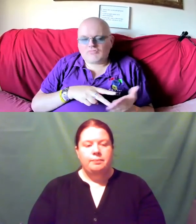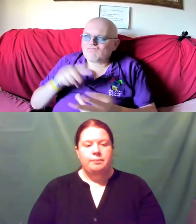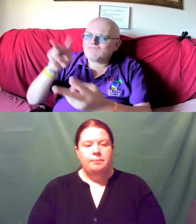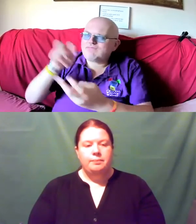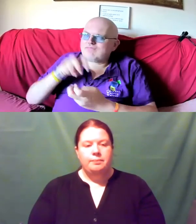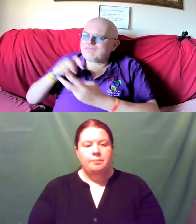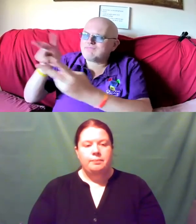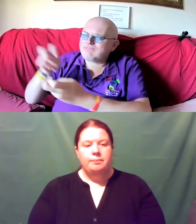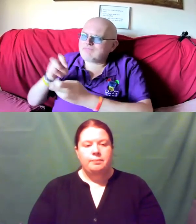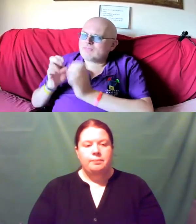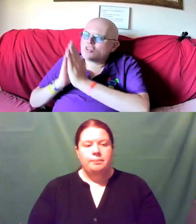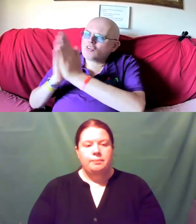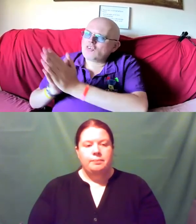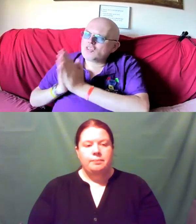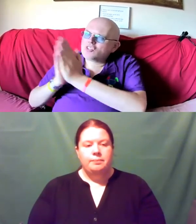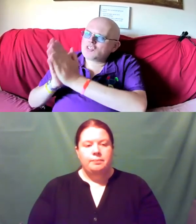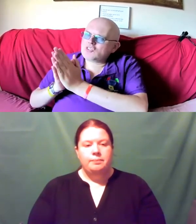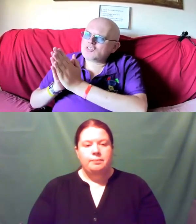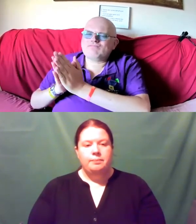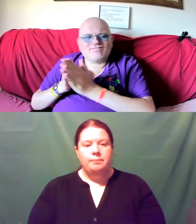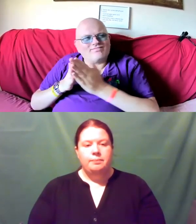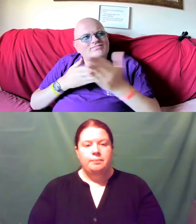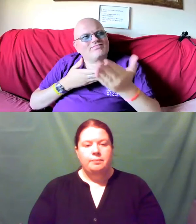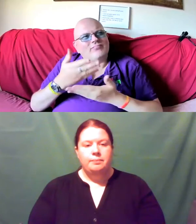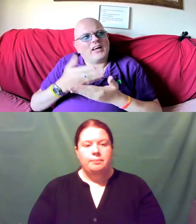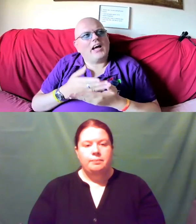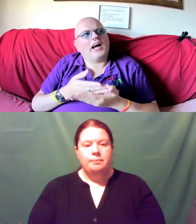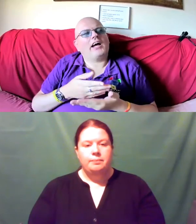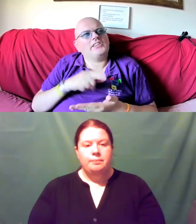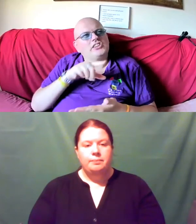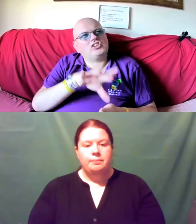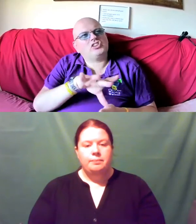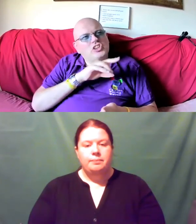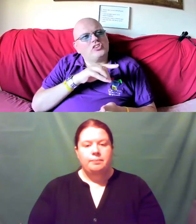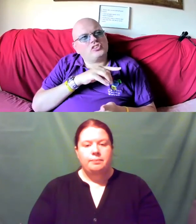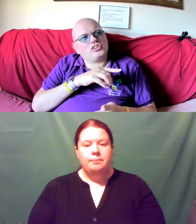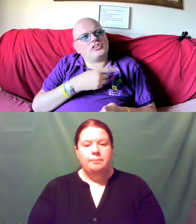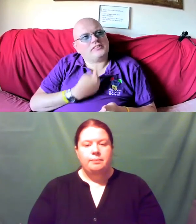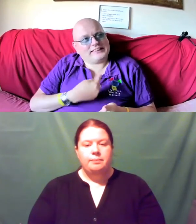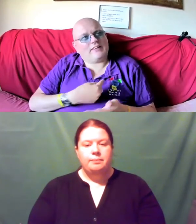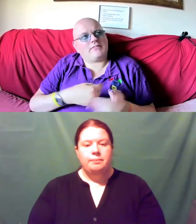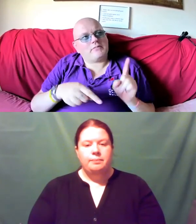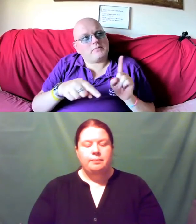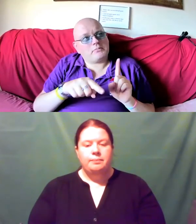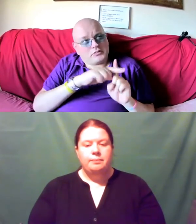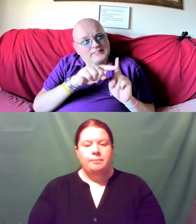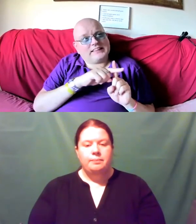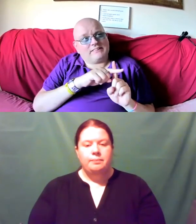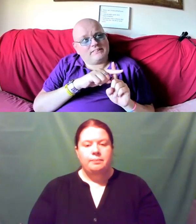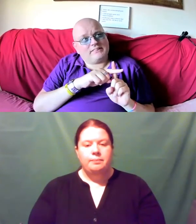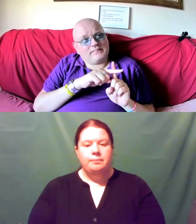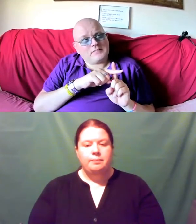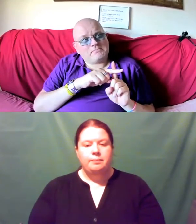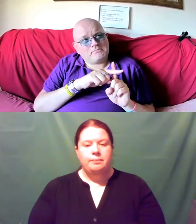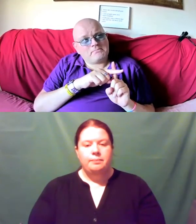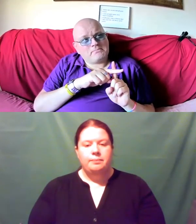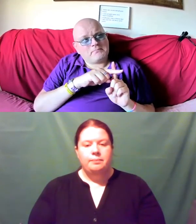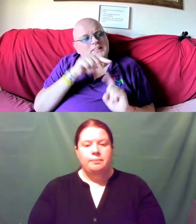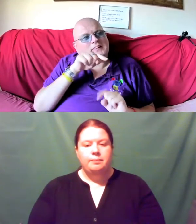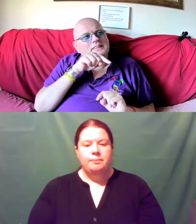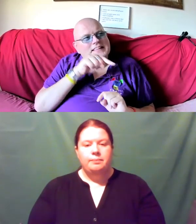you reflect, and you make a positive choice. And you make a commitment for yourself as an adult. And so that's a concept